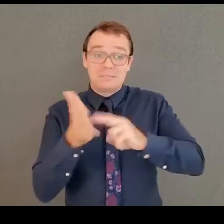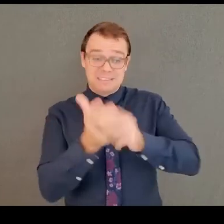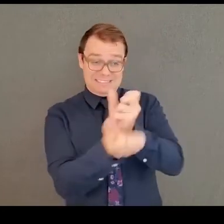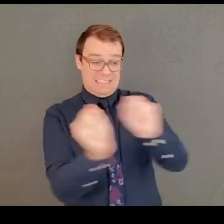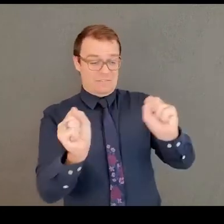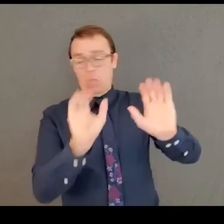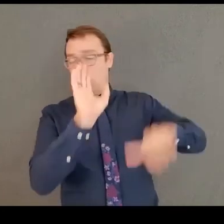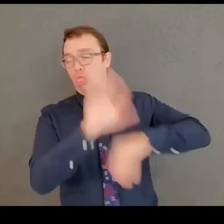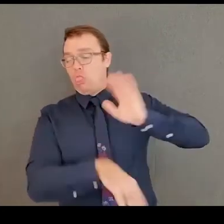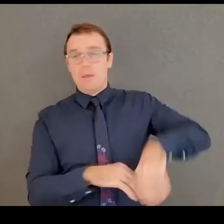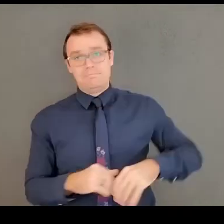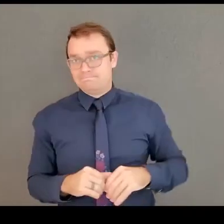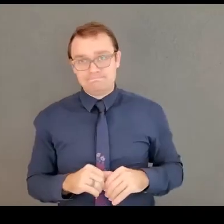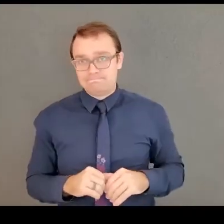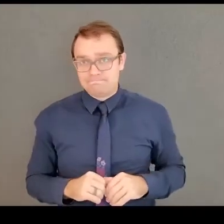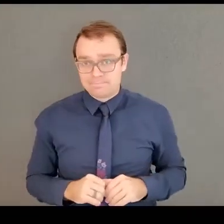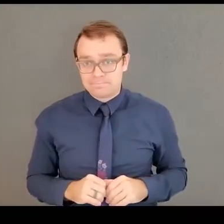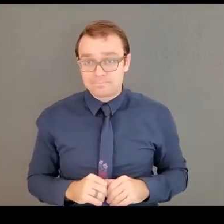of anyone's safety.